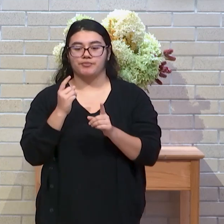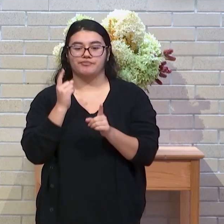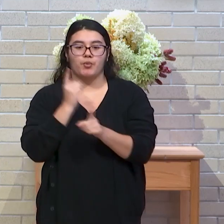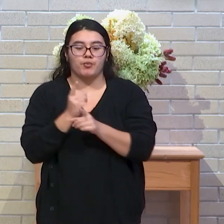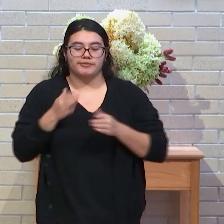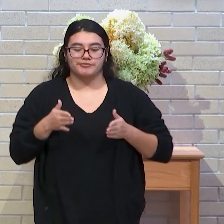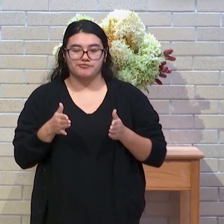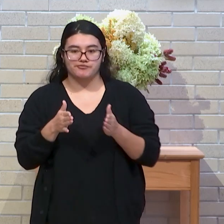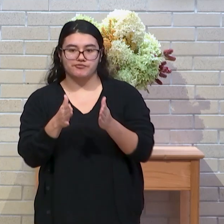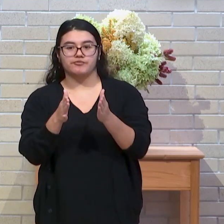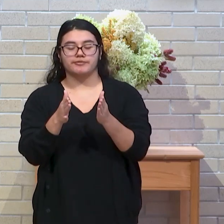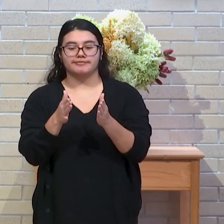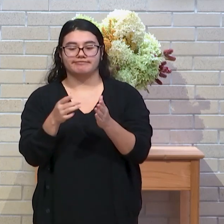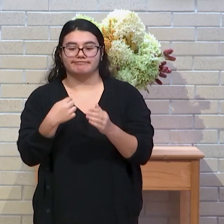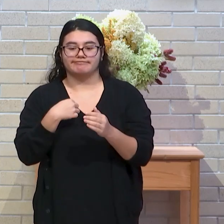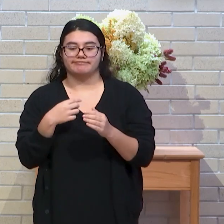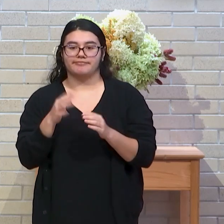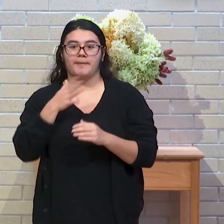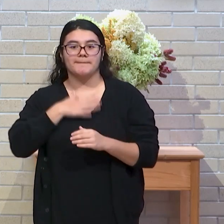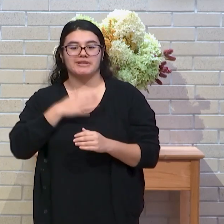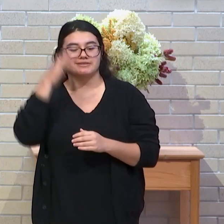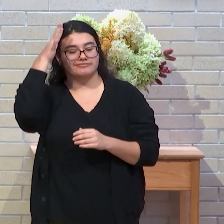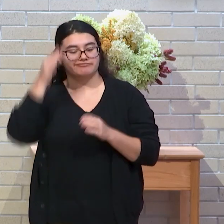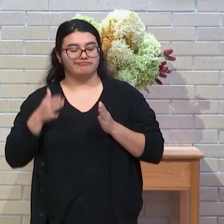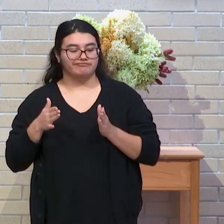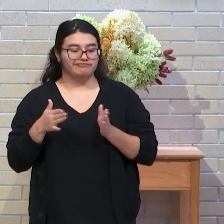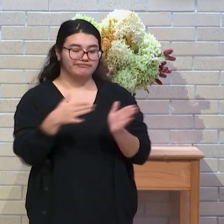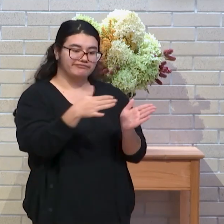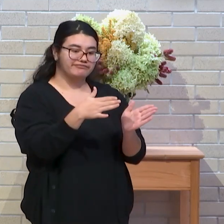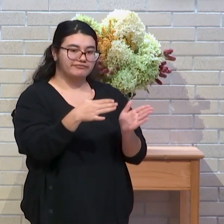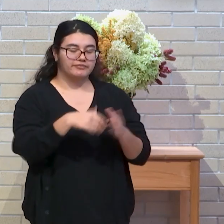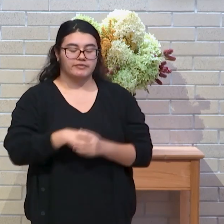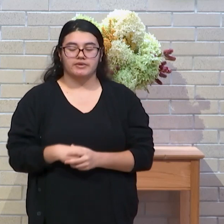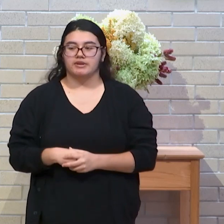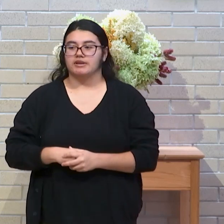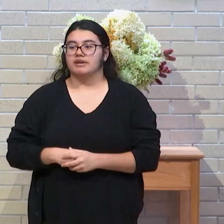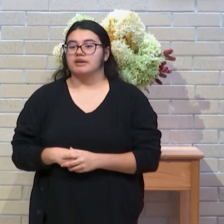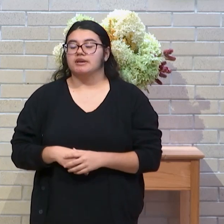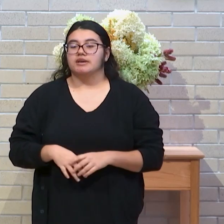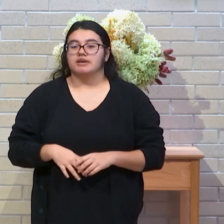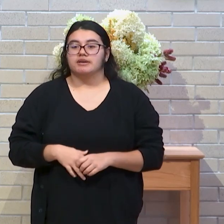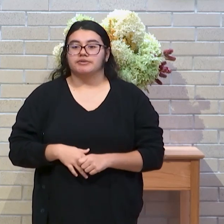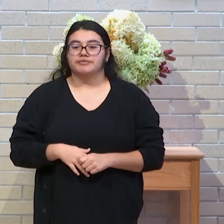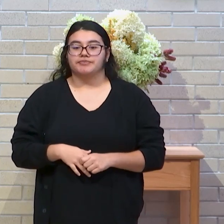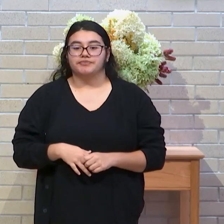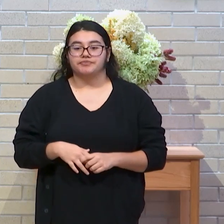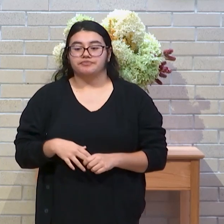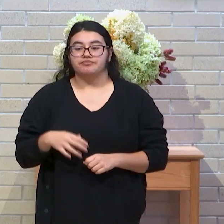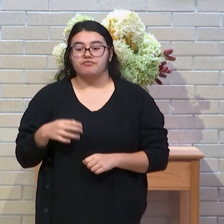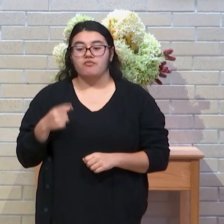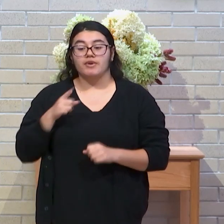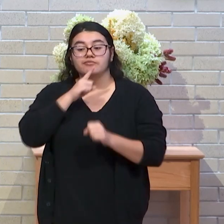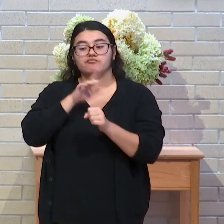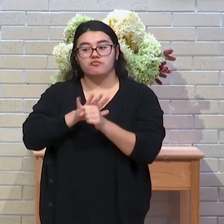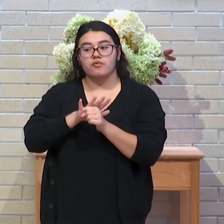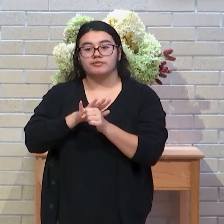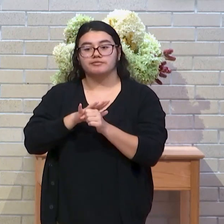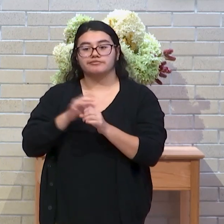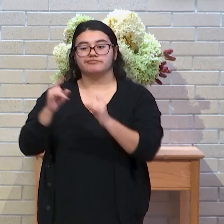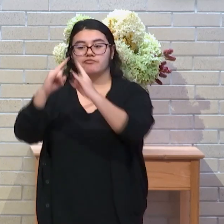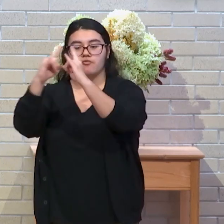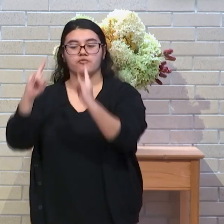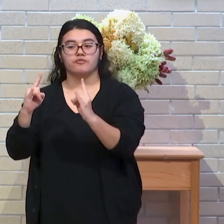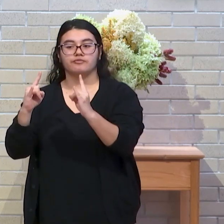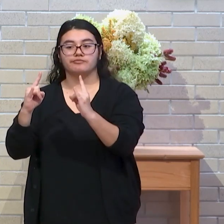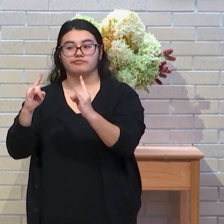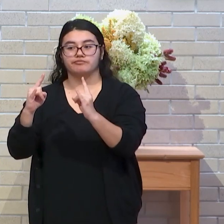He kept reassuring me that El Refugio, a little outpost sitting at 15,092 feet, was near. Mateo somehow seemed unaffected